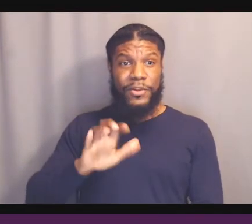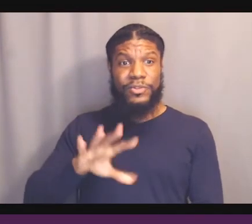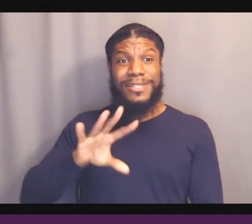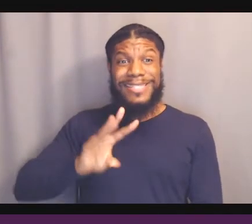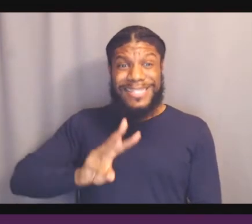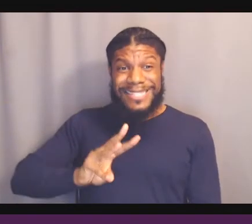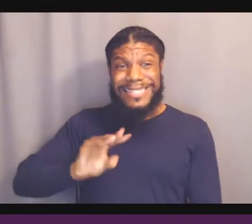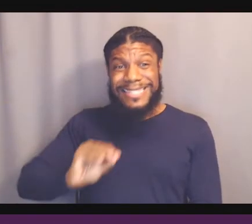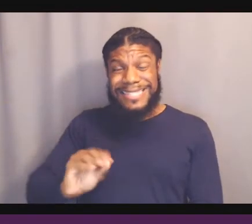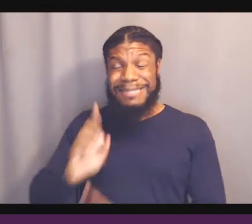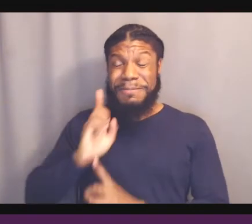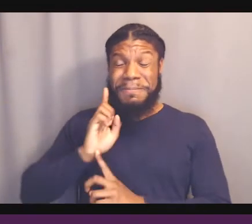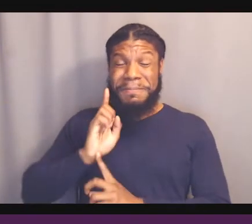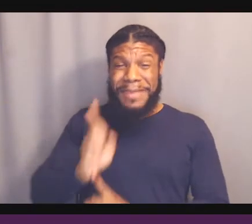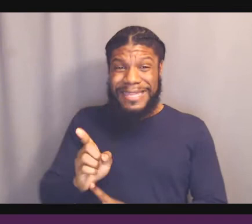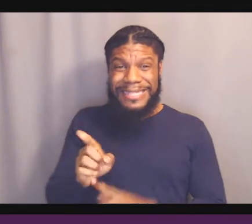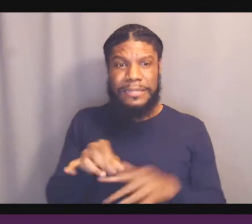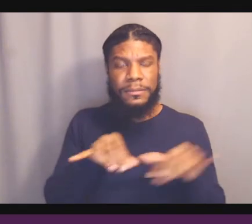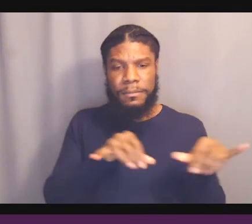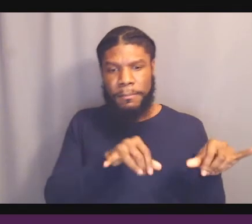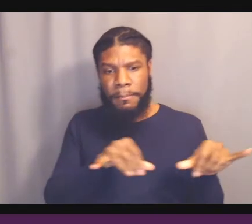9,466,560 minutes.